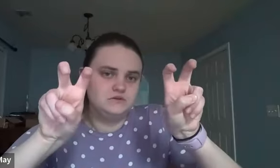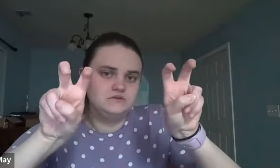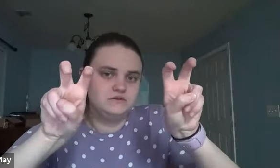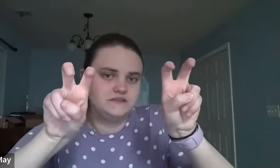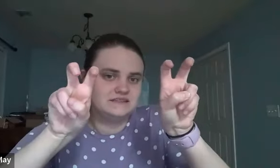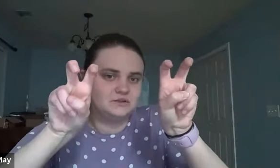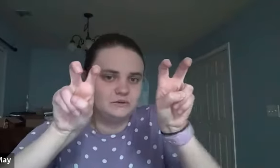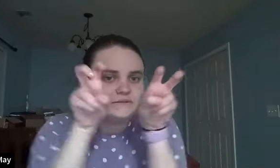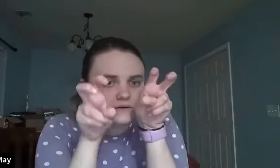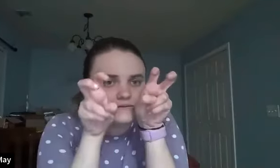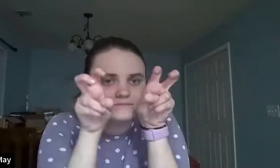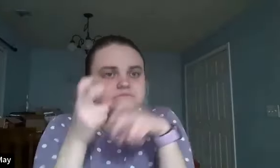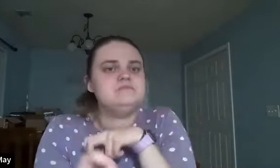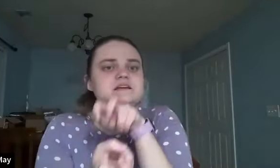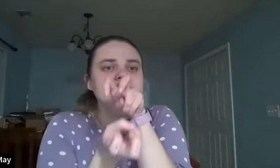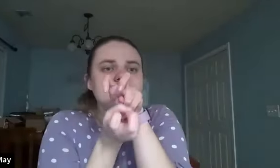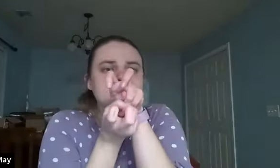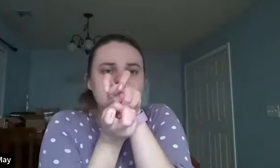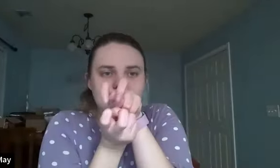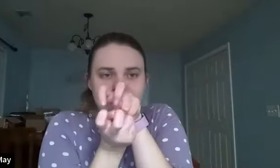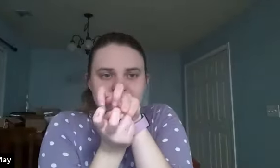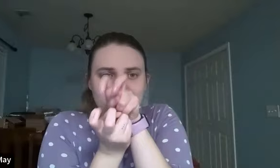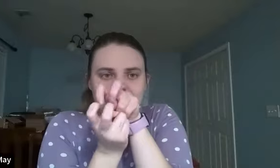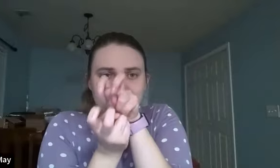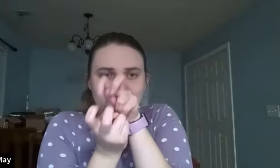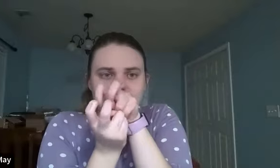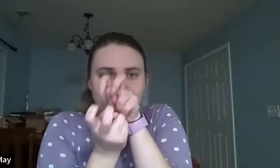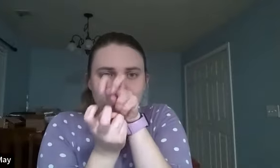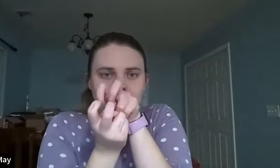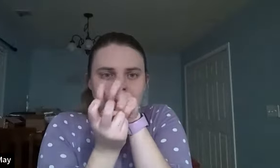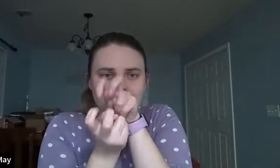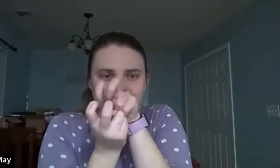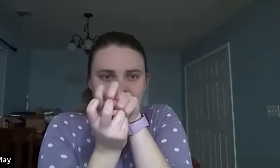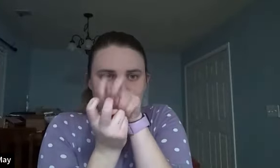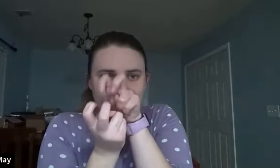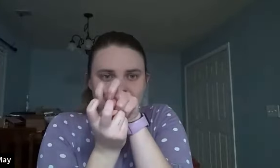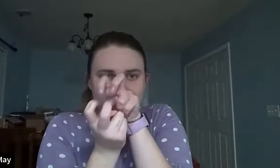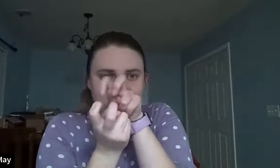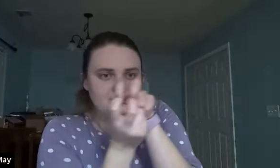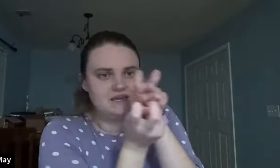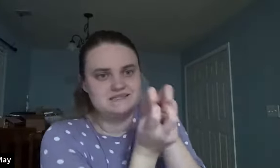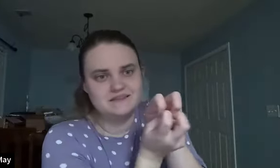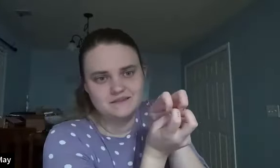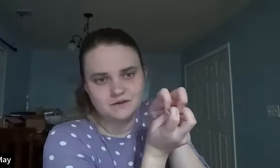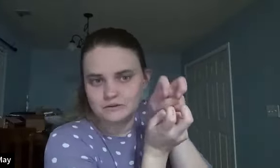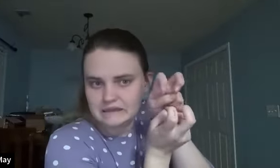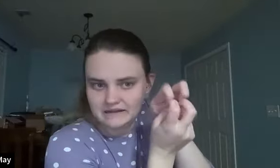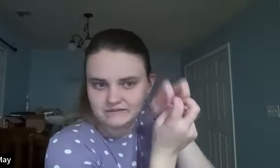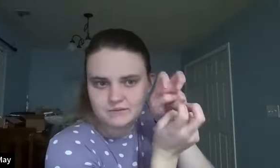2 of these little things. You're going to put them on top, and then you're going to go. And it's like the little, like, think about the